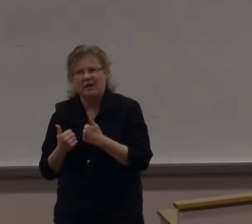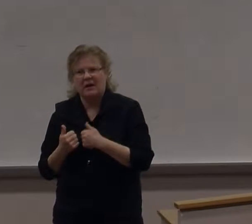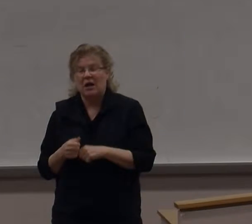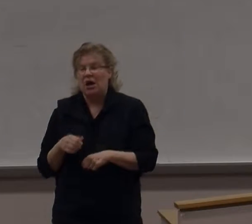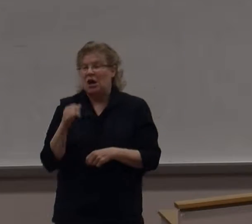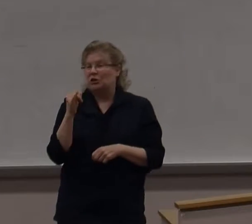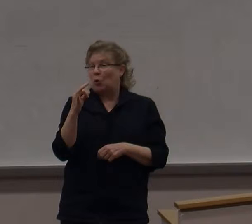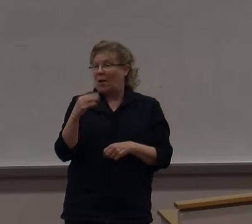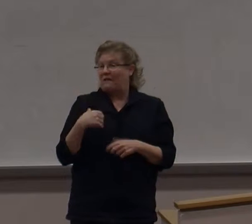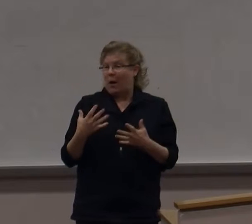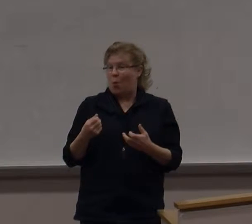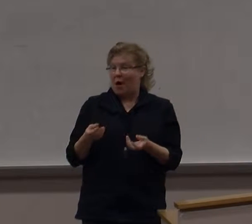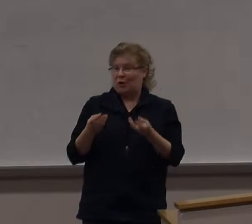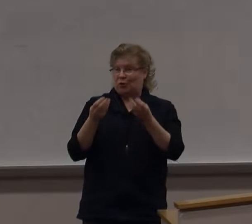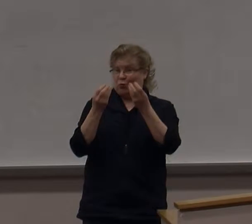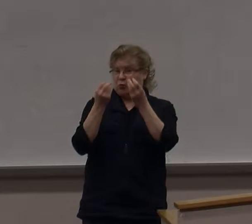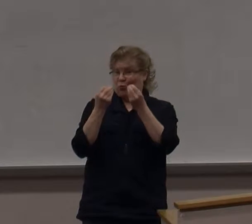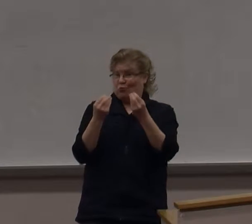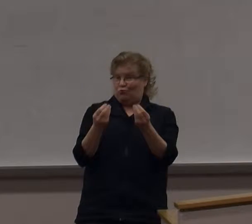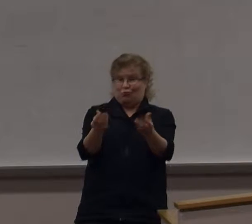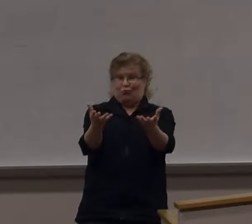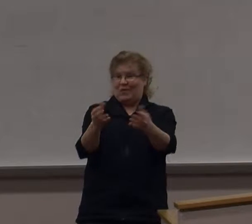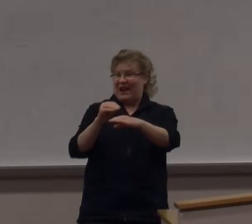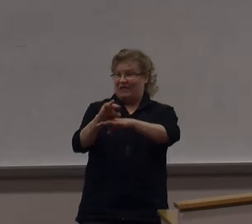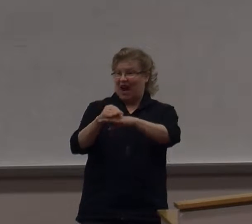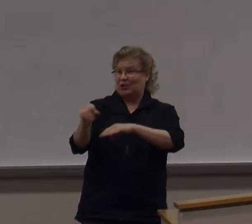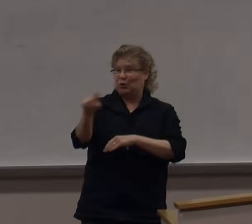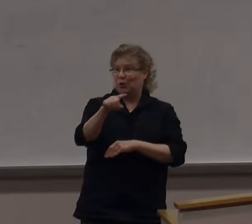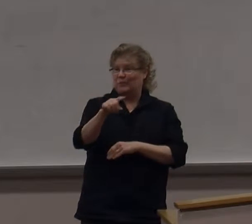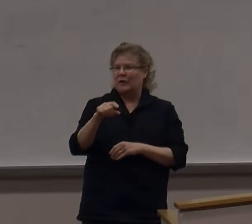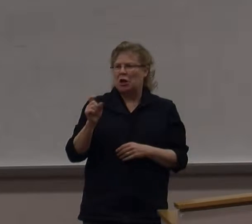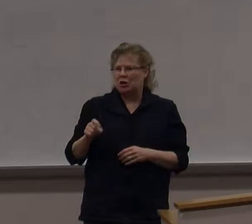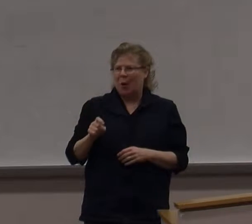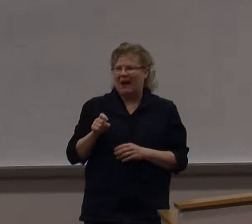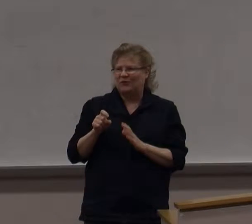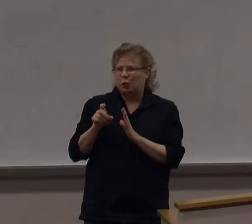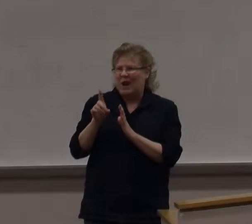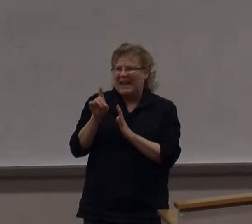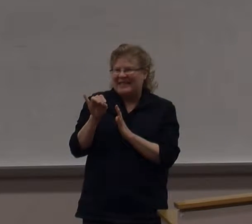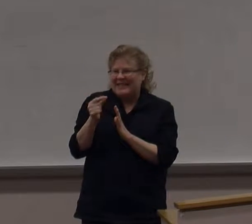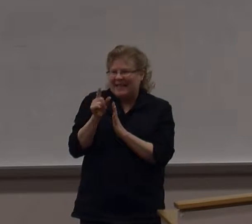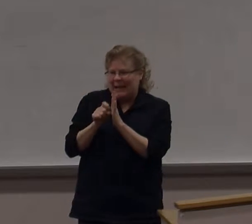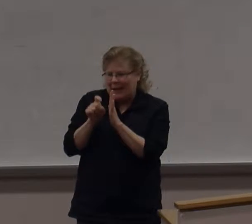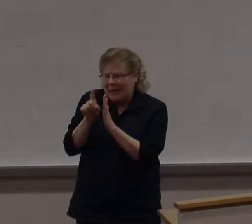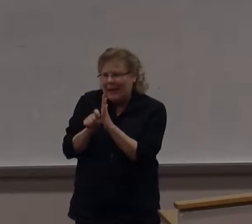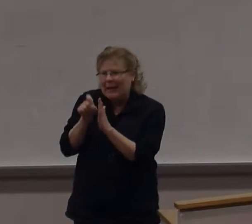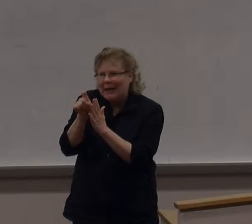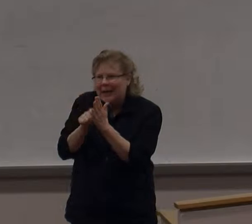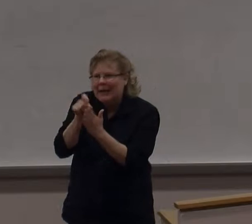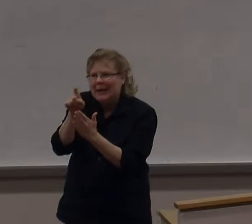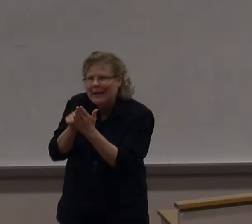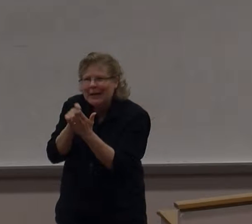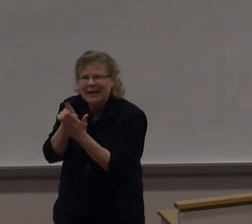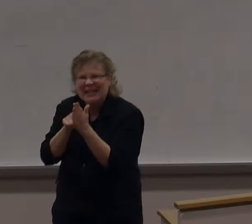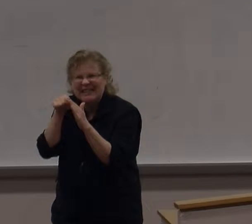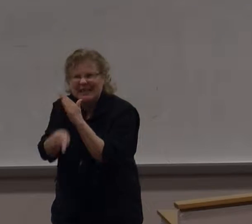among you some advice, to dig deep. Hang out in immigrant restaurants and bars, attend events,